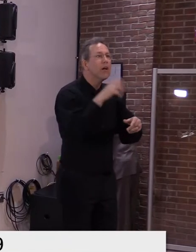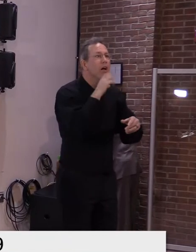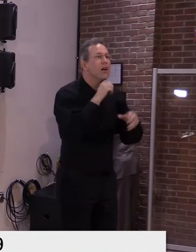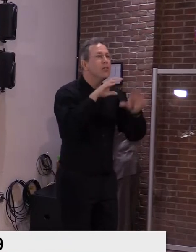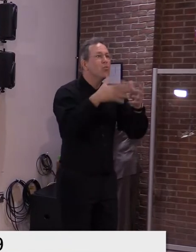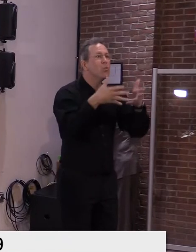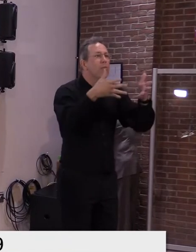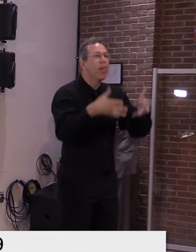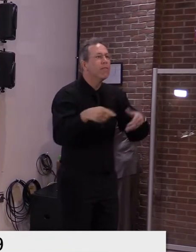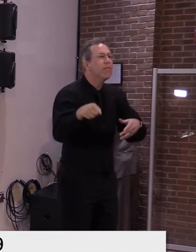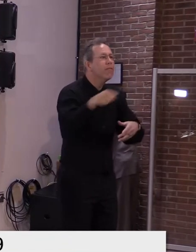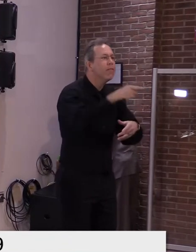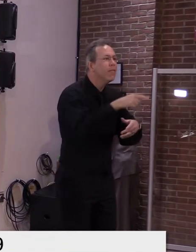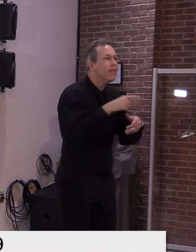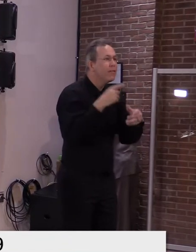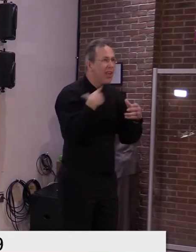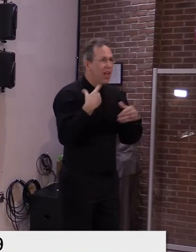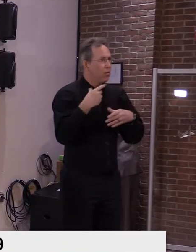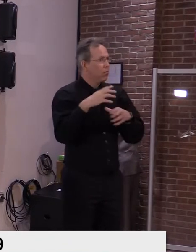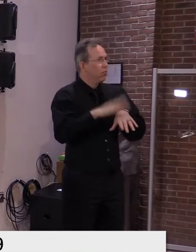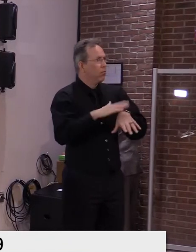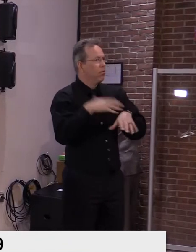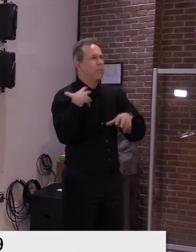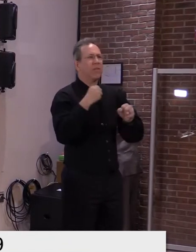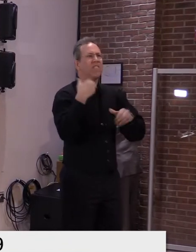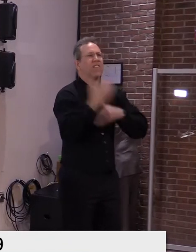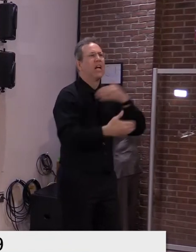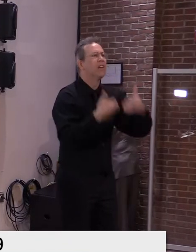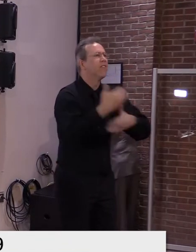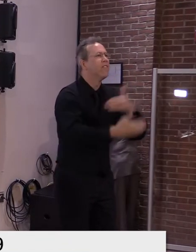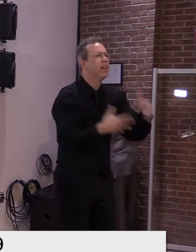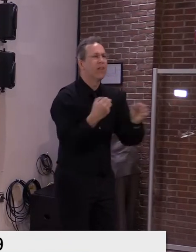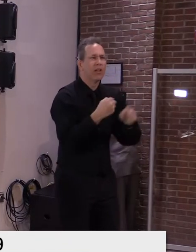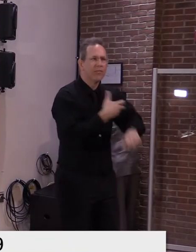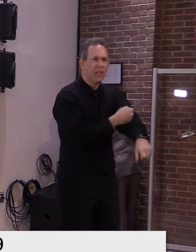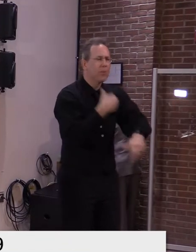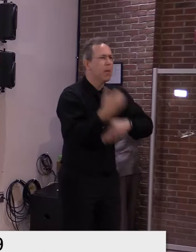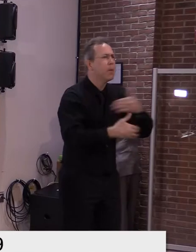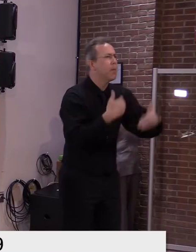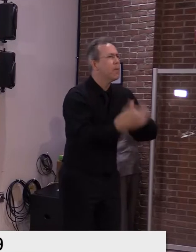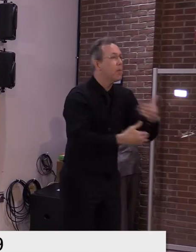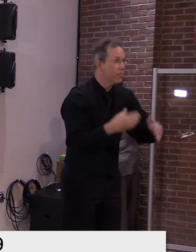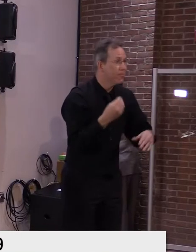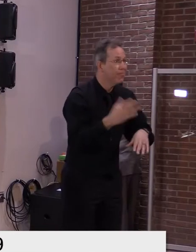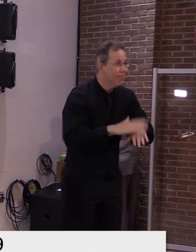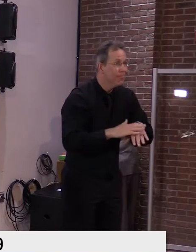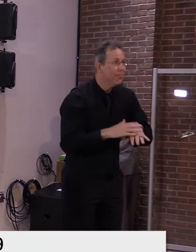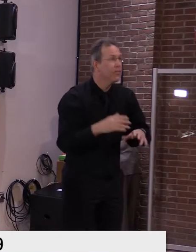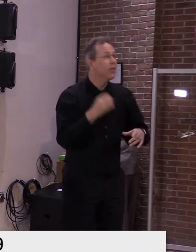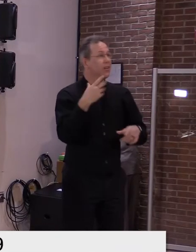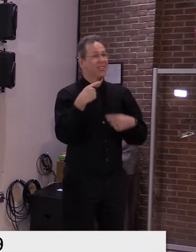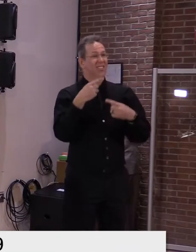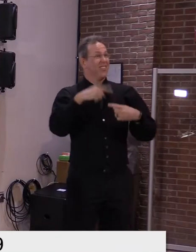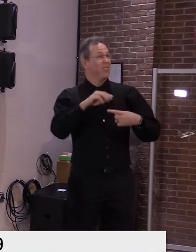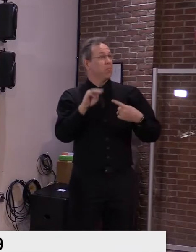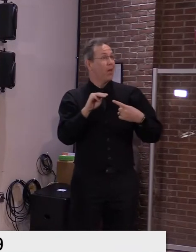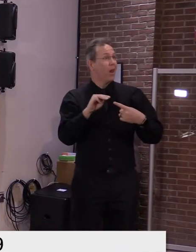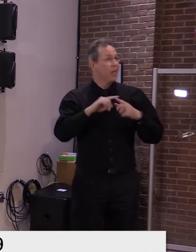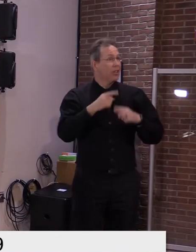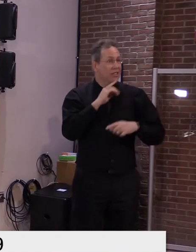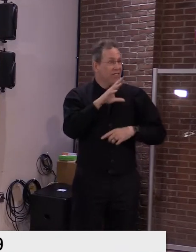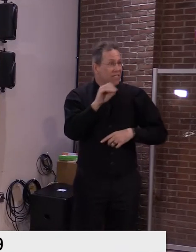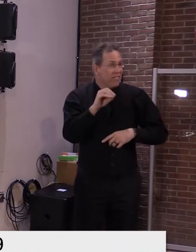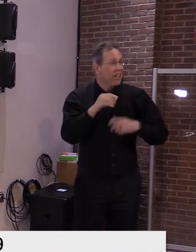very quickly. Each Monday over the next 4 weeks, a new band will open, ending on April 19th, when